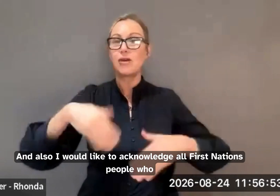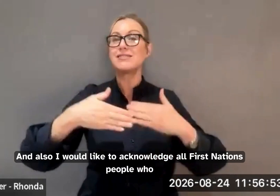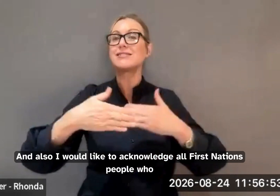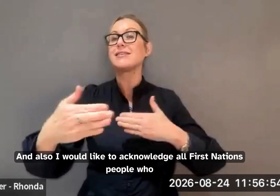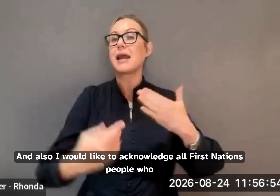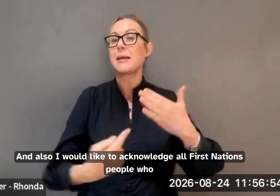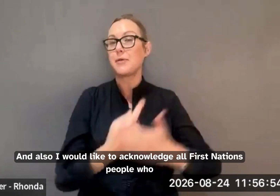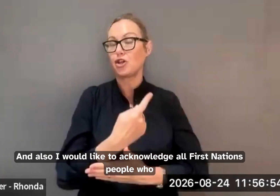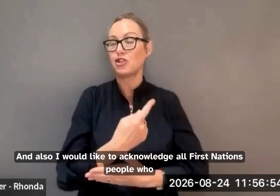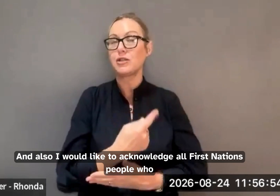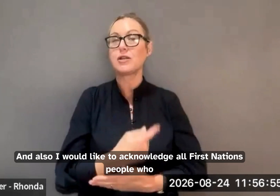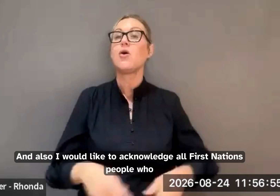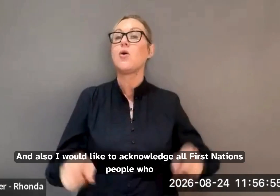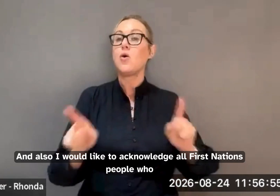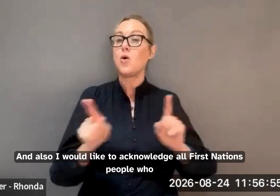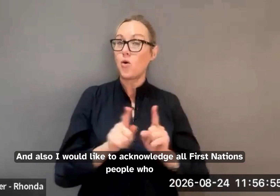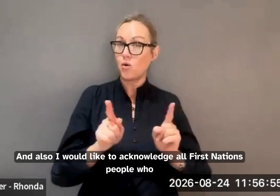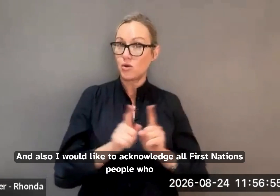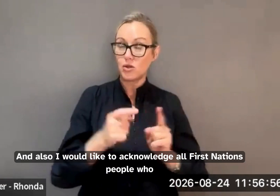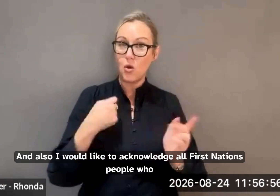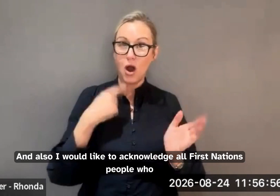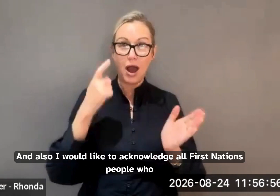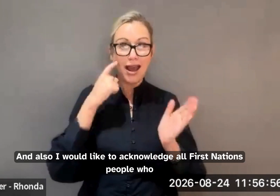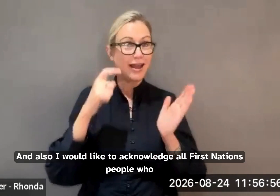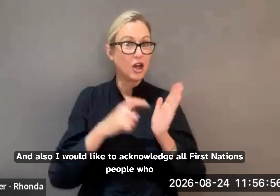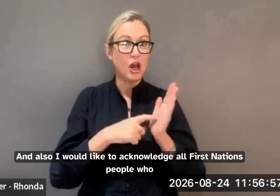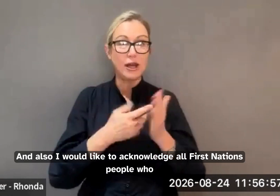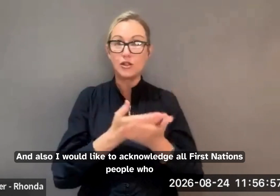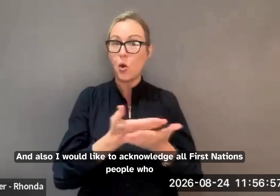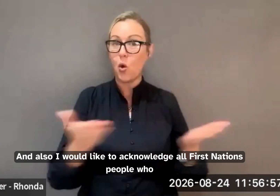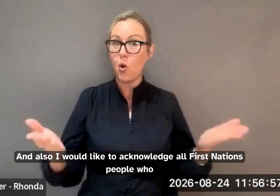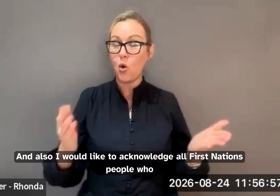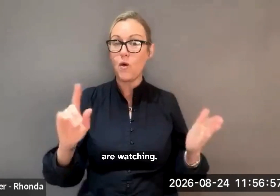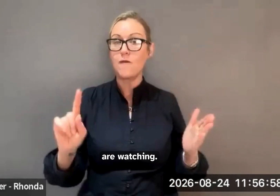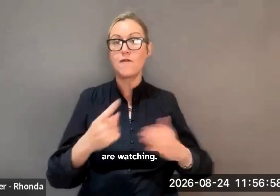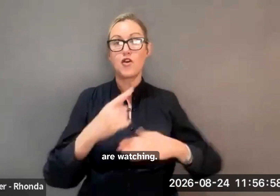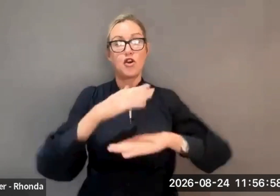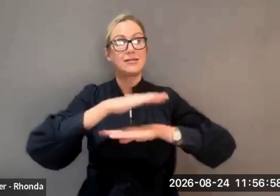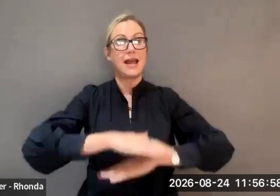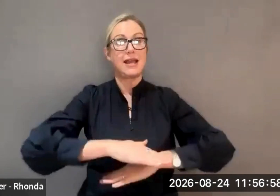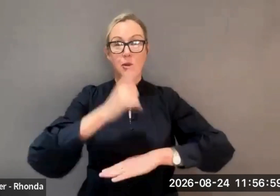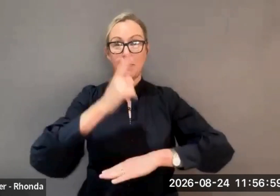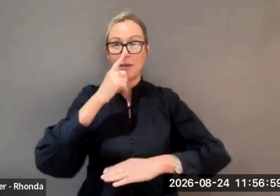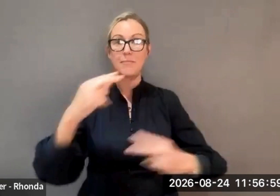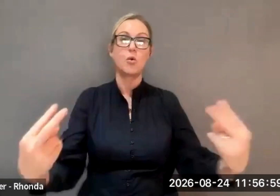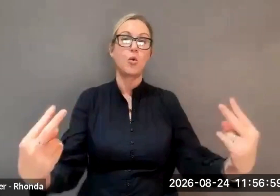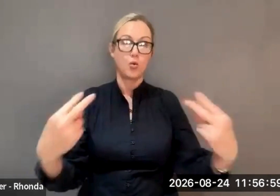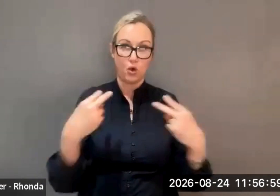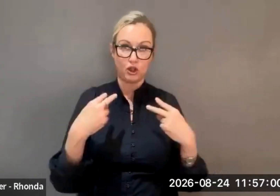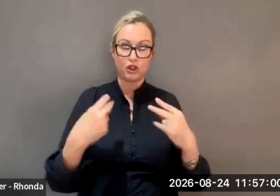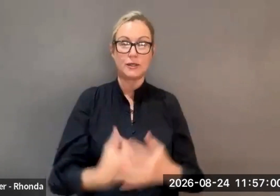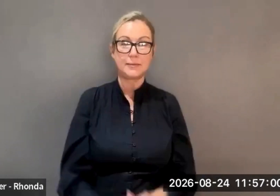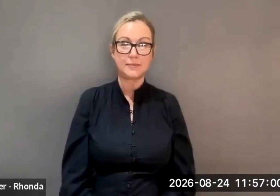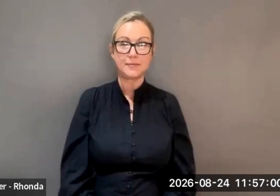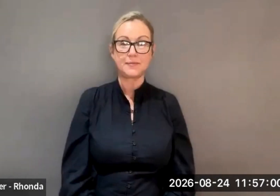emerging. And also would like to acknowledge all First Nations people who are watching.